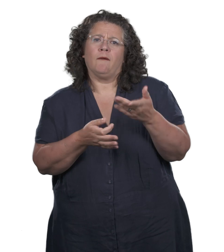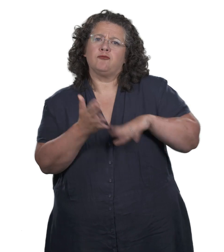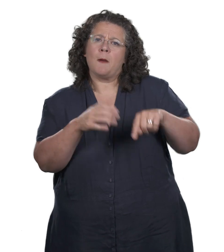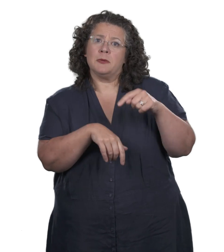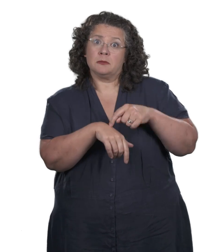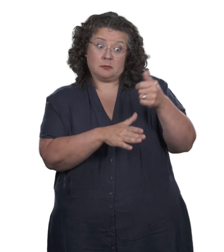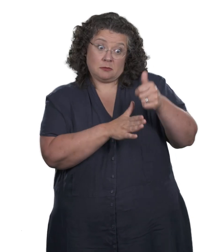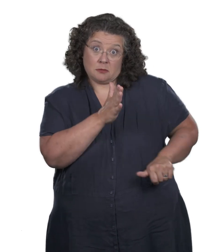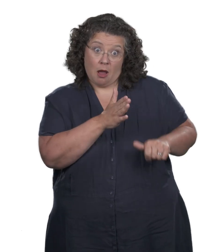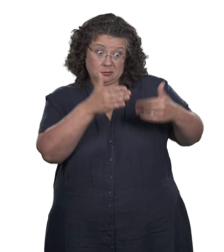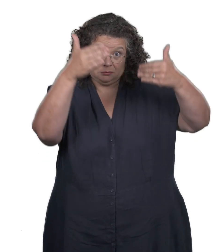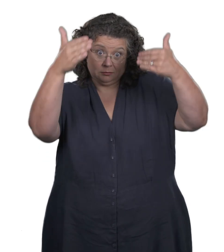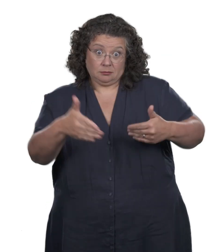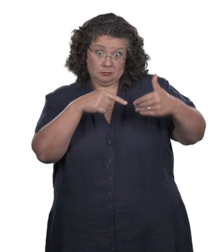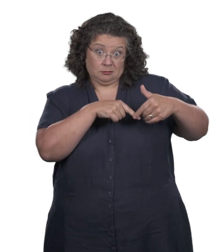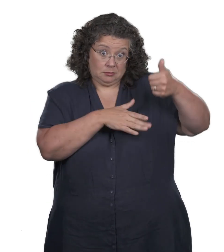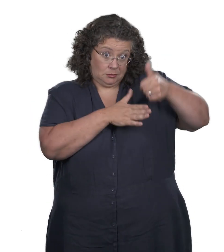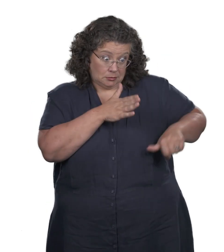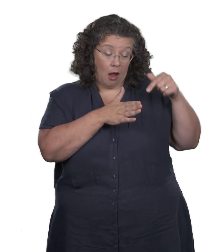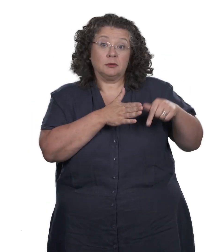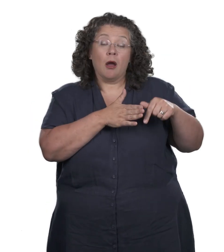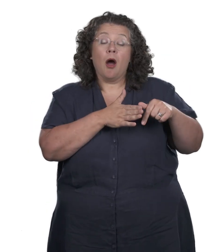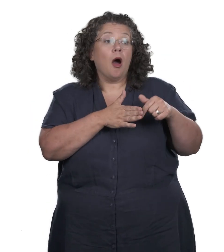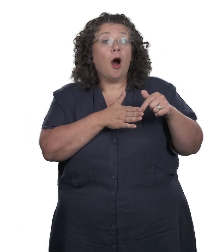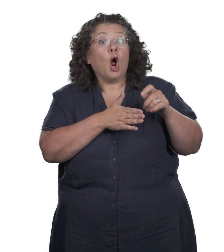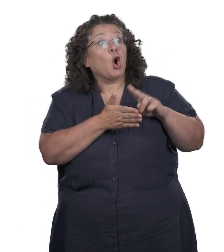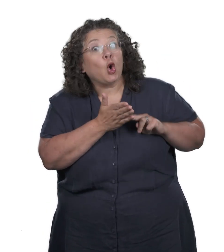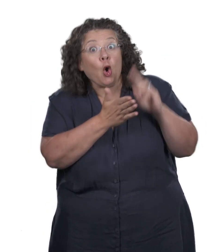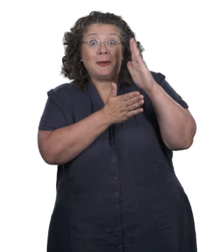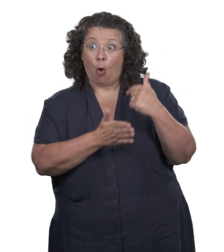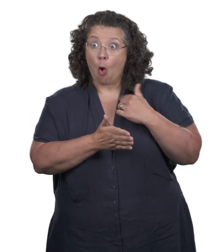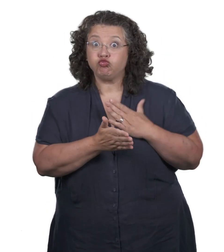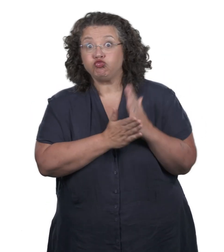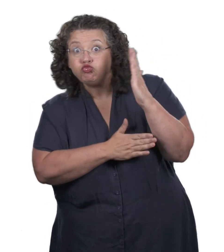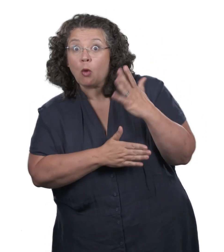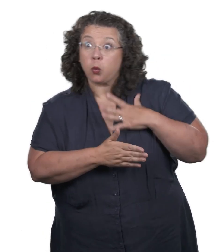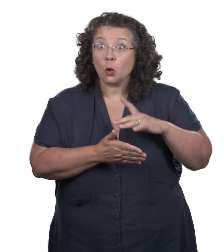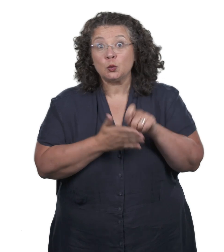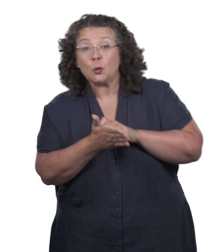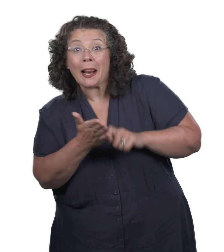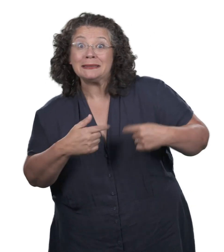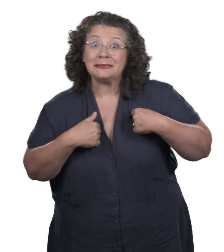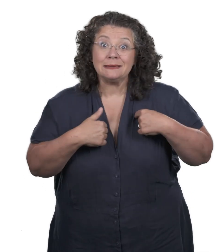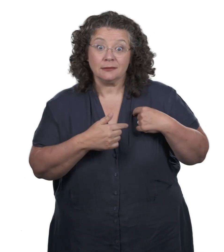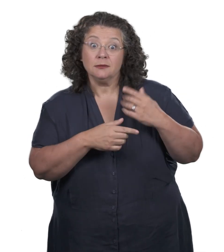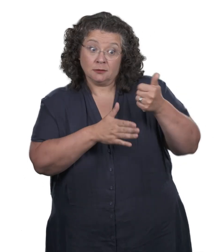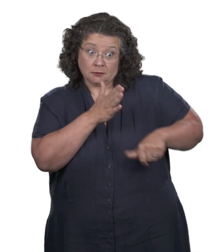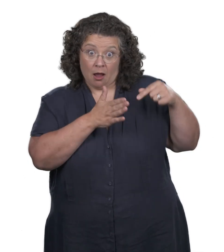in the time period from the close of nominations all the way to the declaration of